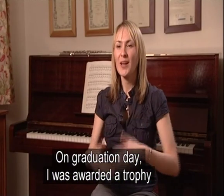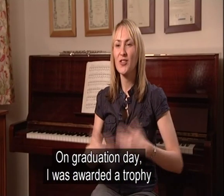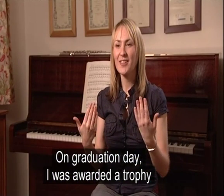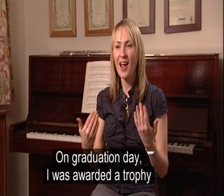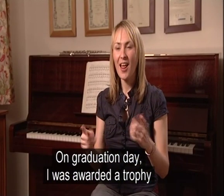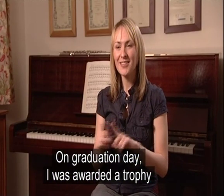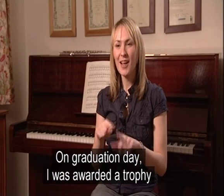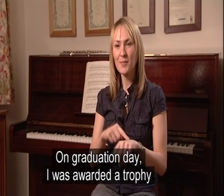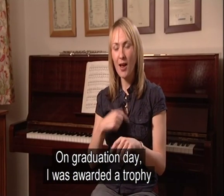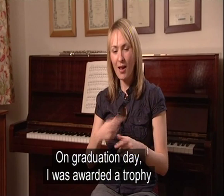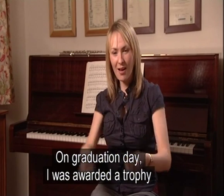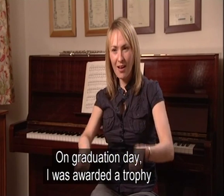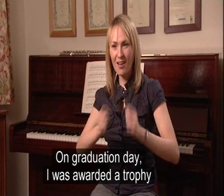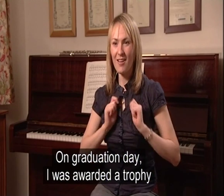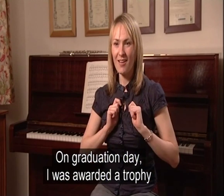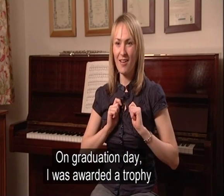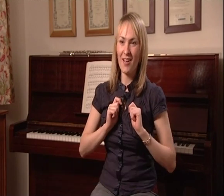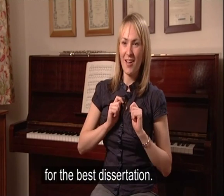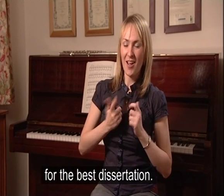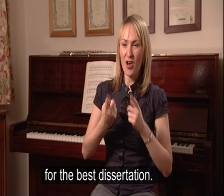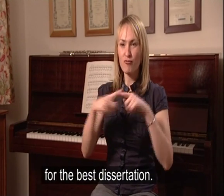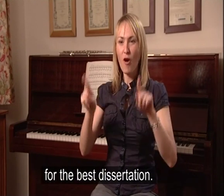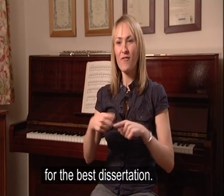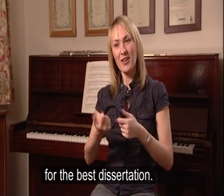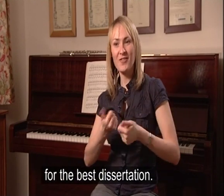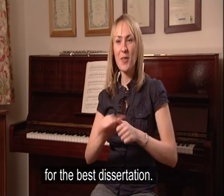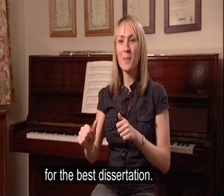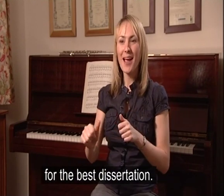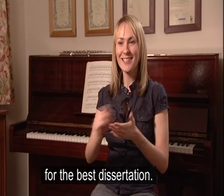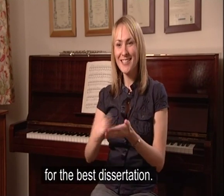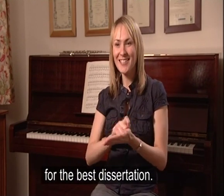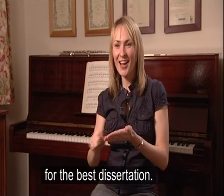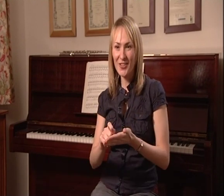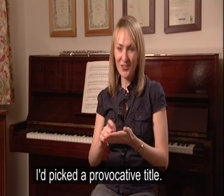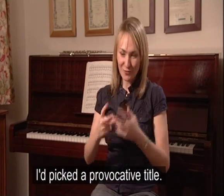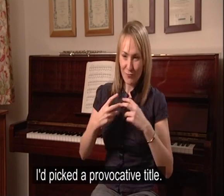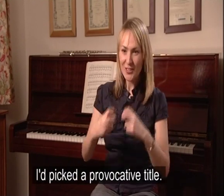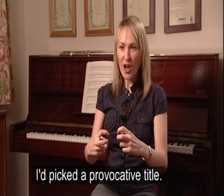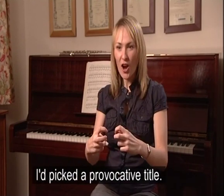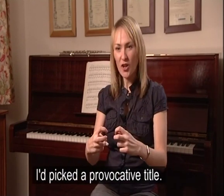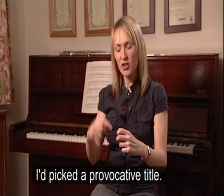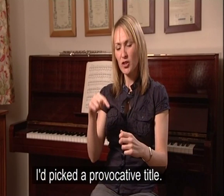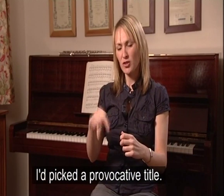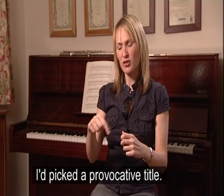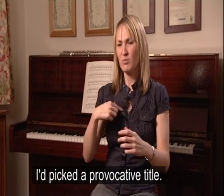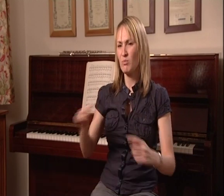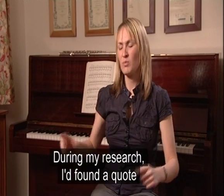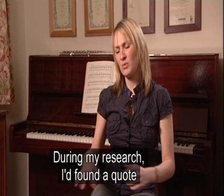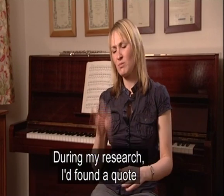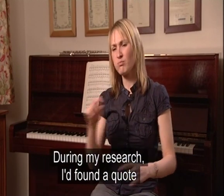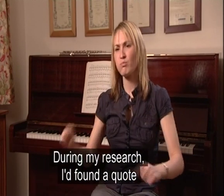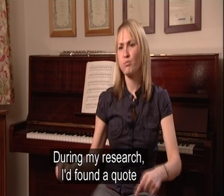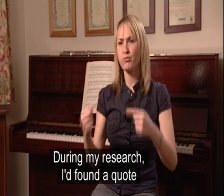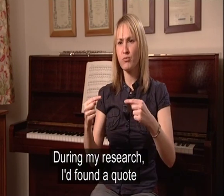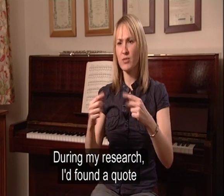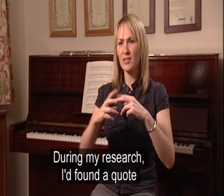On graduation day, I was awarded a trophy for the best dissertation. I picked a provocative title. During